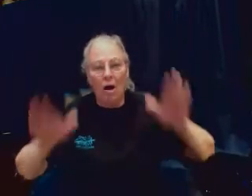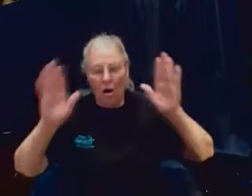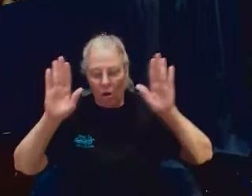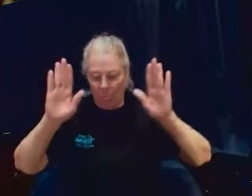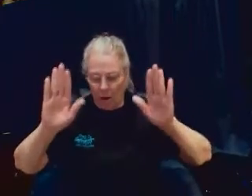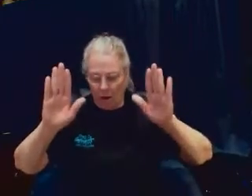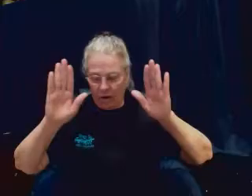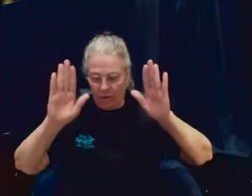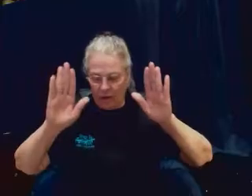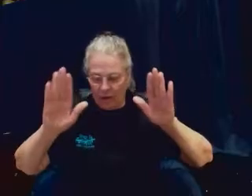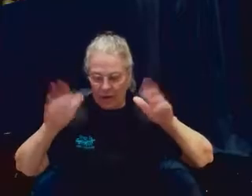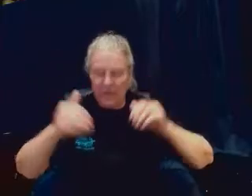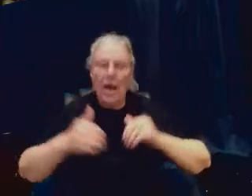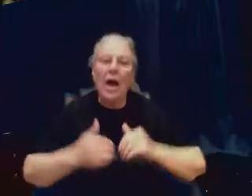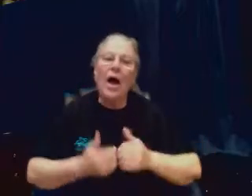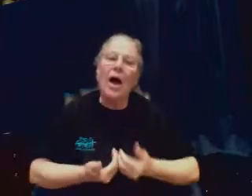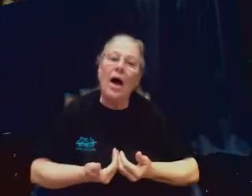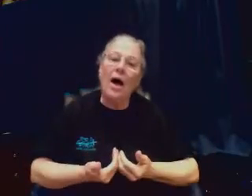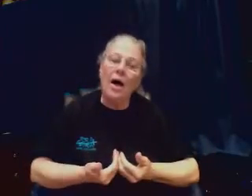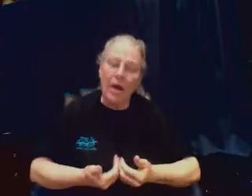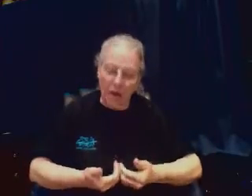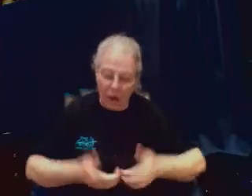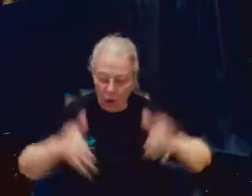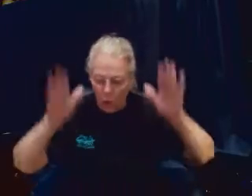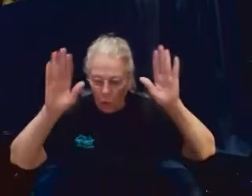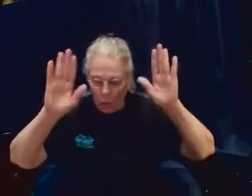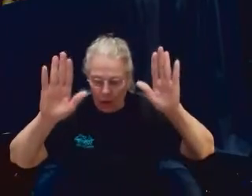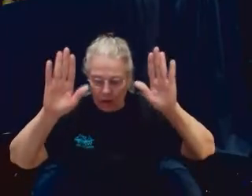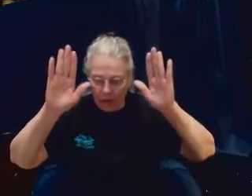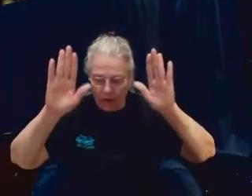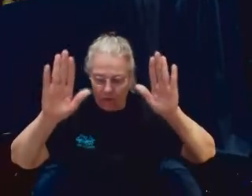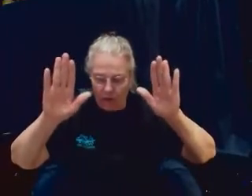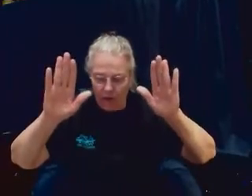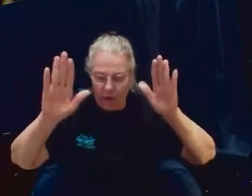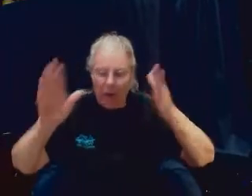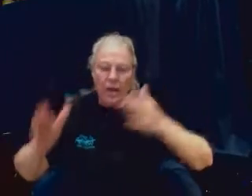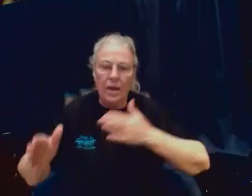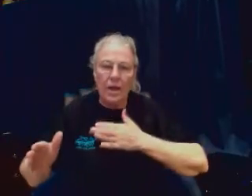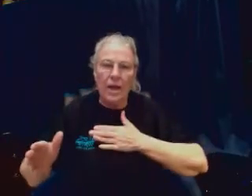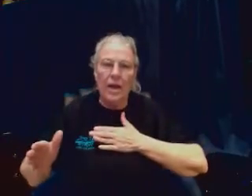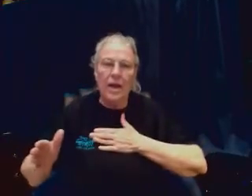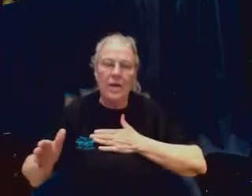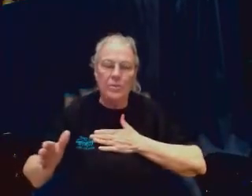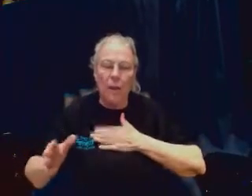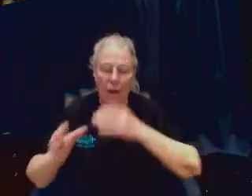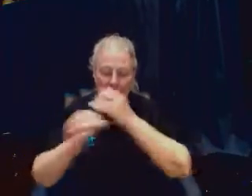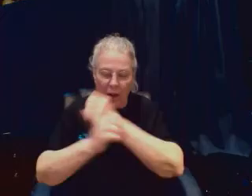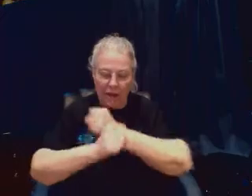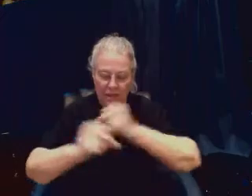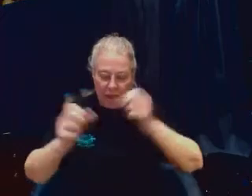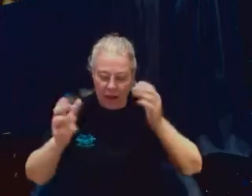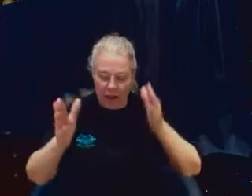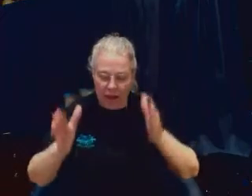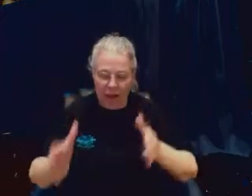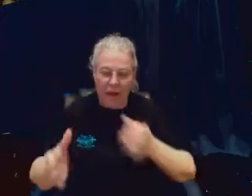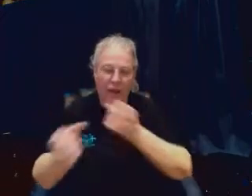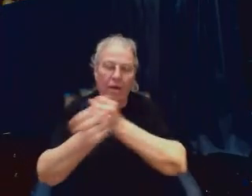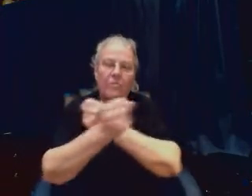How marvelous, how wonderful is my